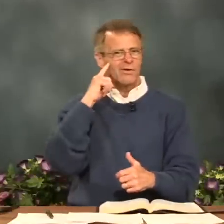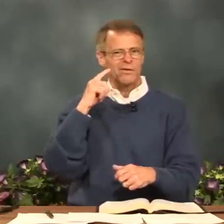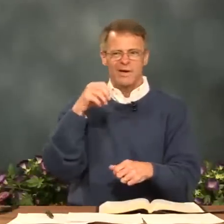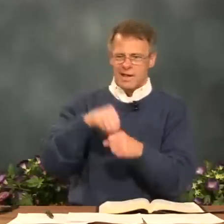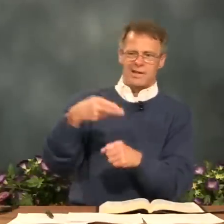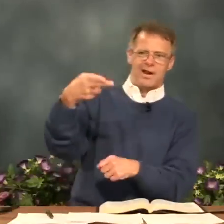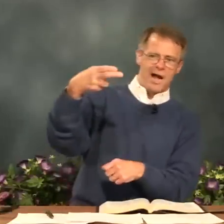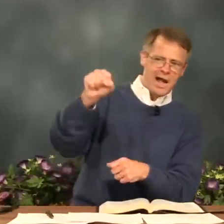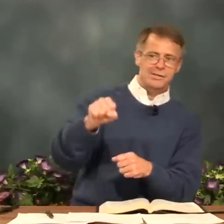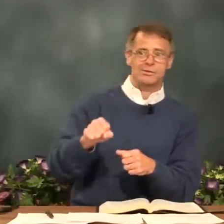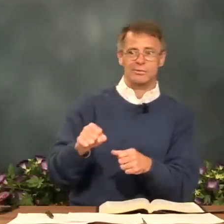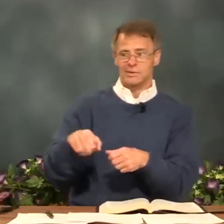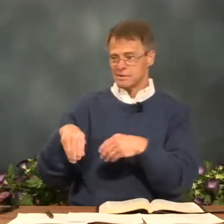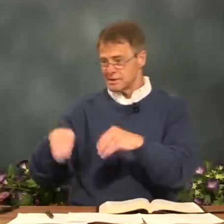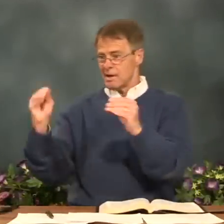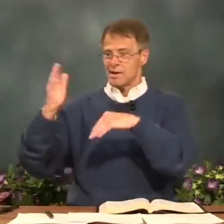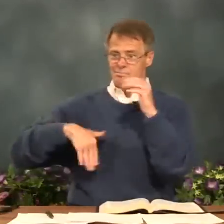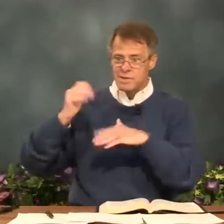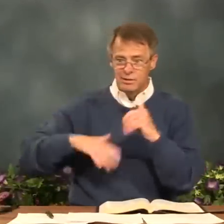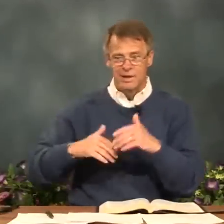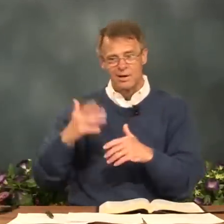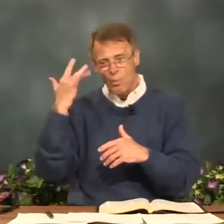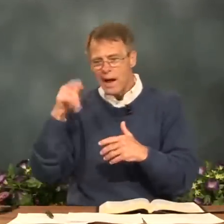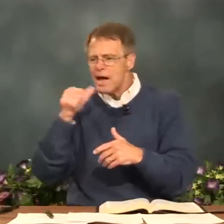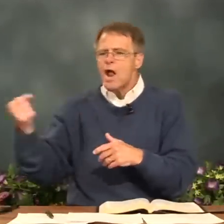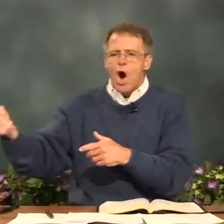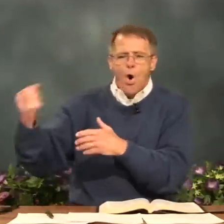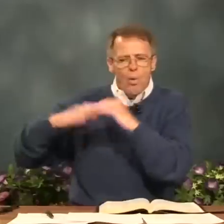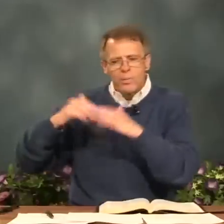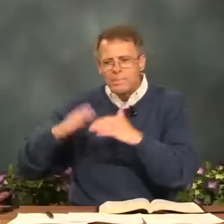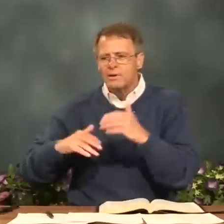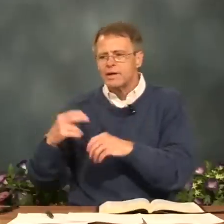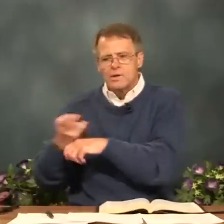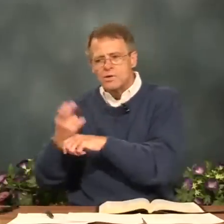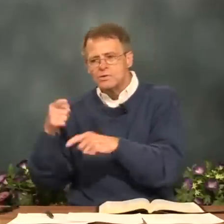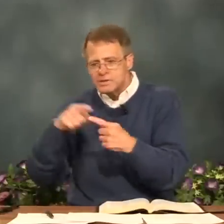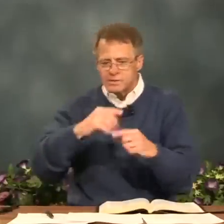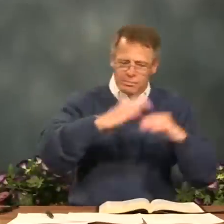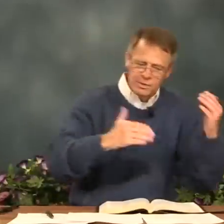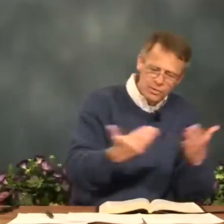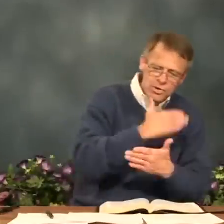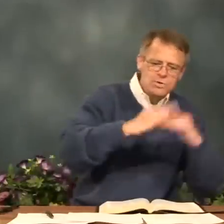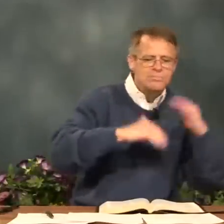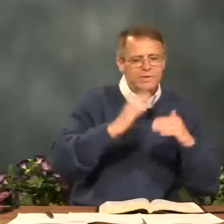of in a high school, and selling a building, and why not hold the building and use until build the new